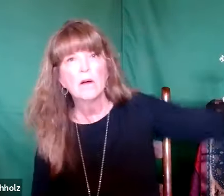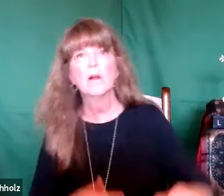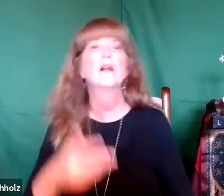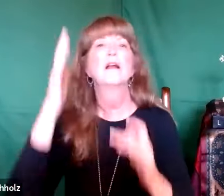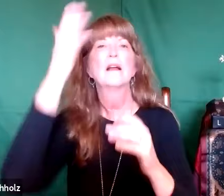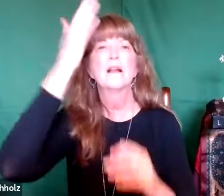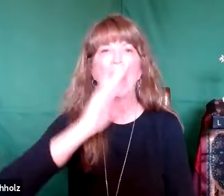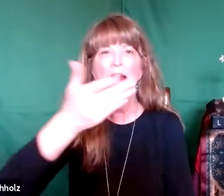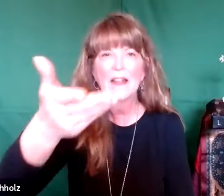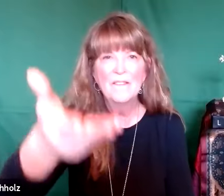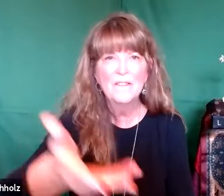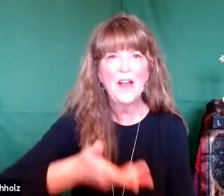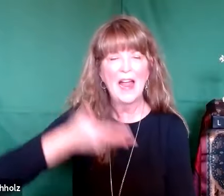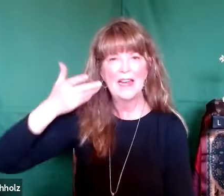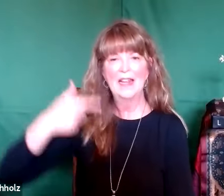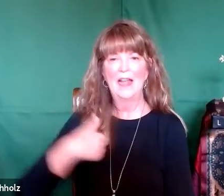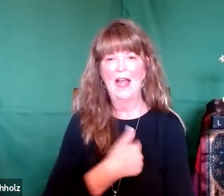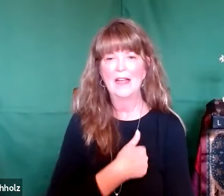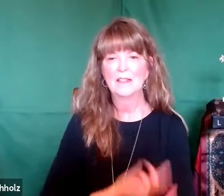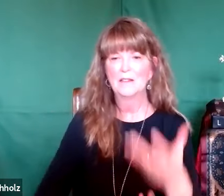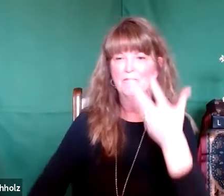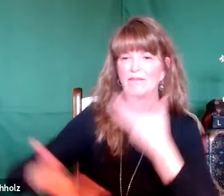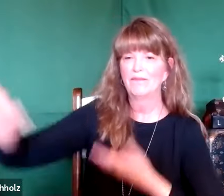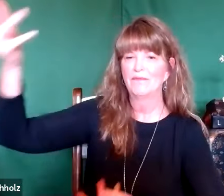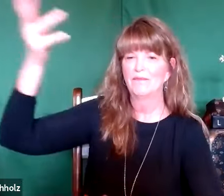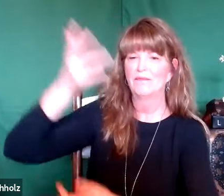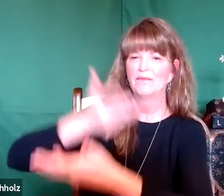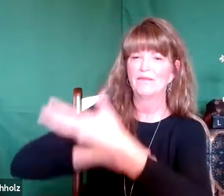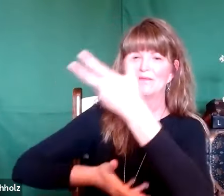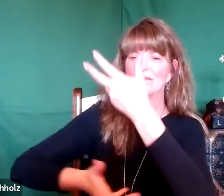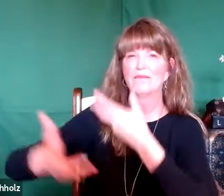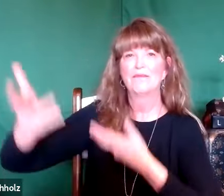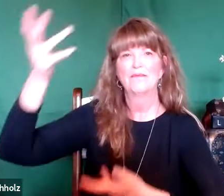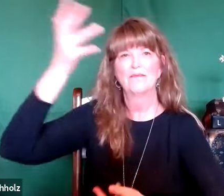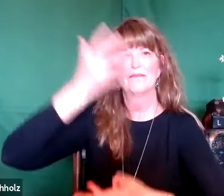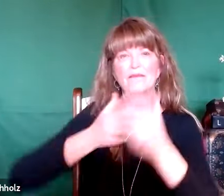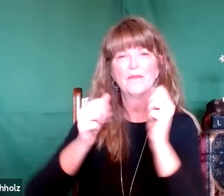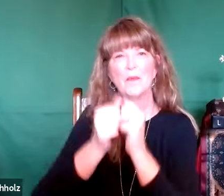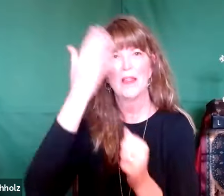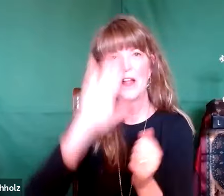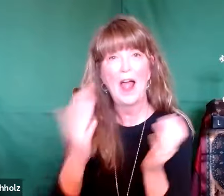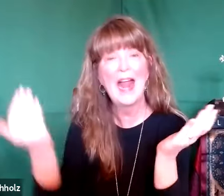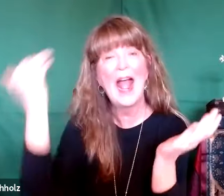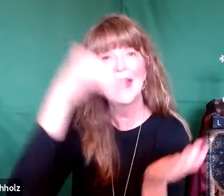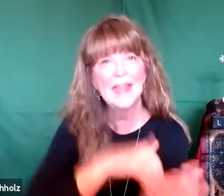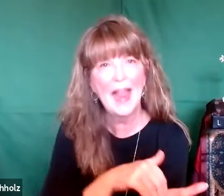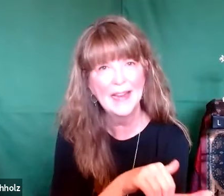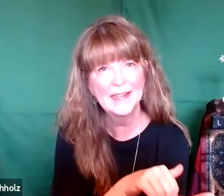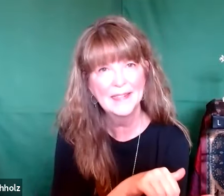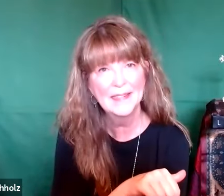last sacrificial lamb, was given for us, that curtain was torn apart,